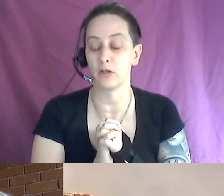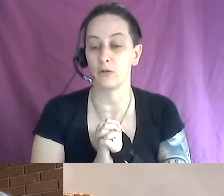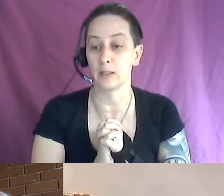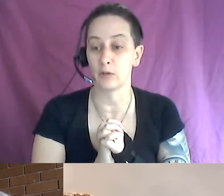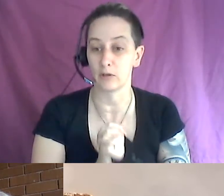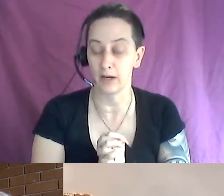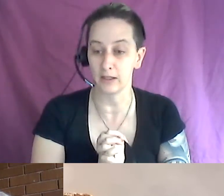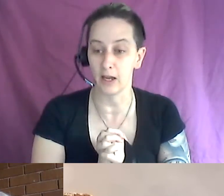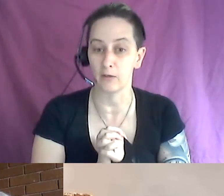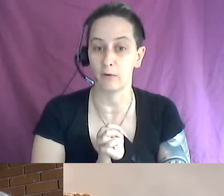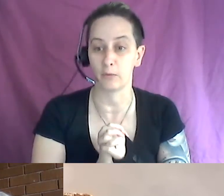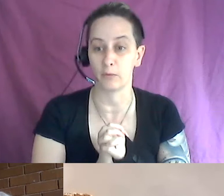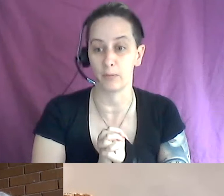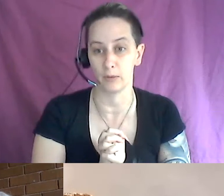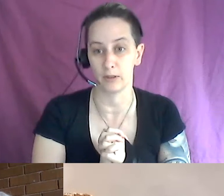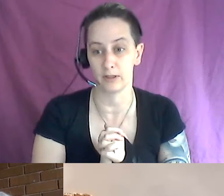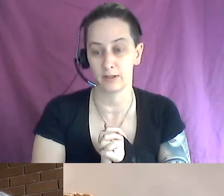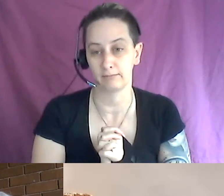we are using them correctly and for the right purpose.